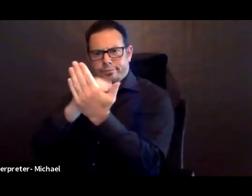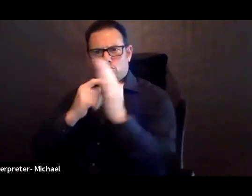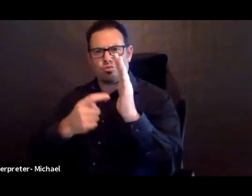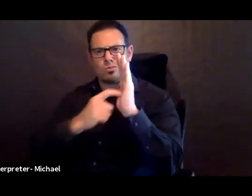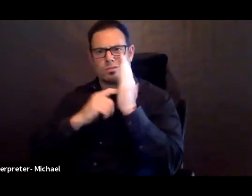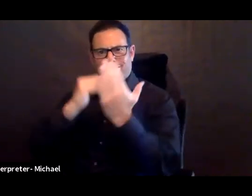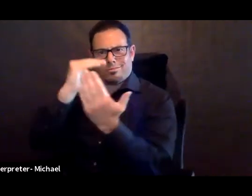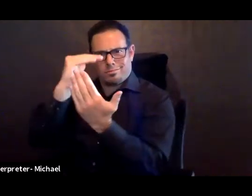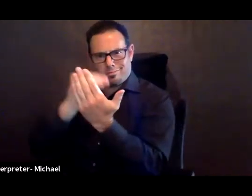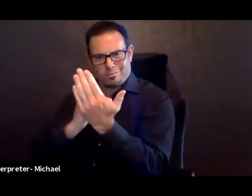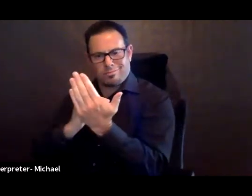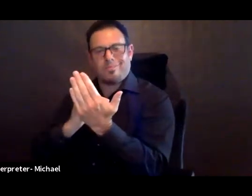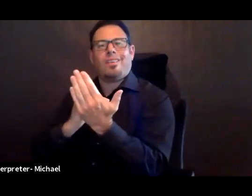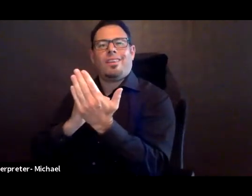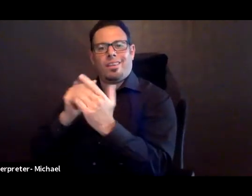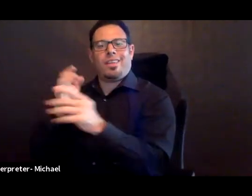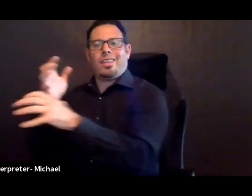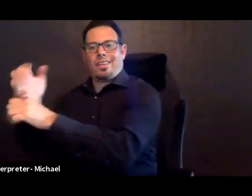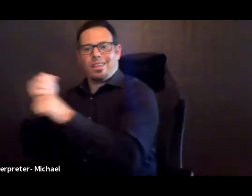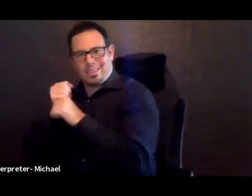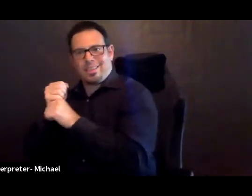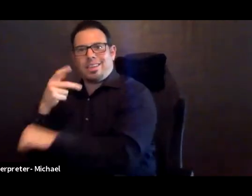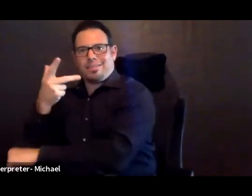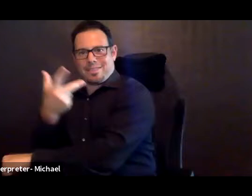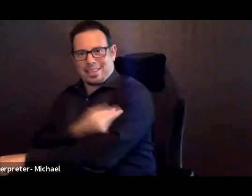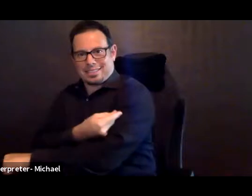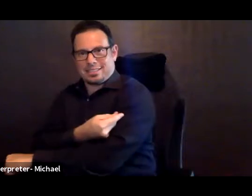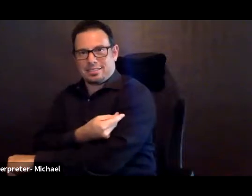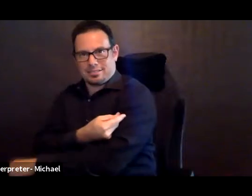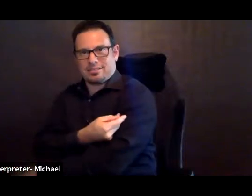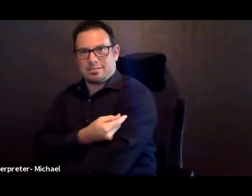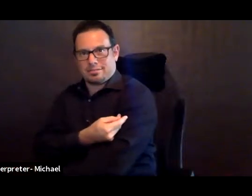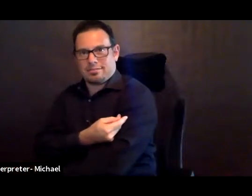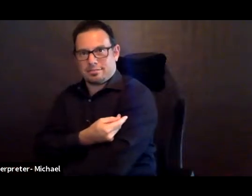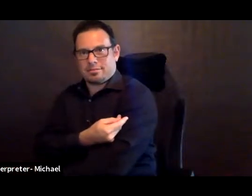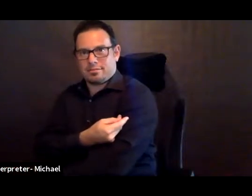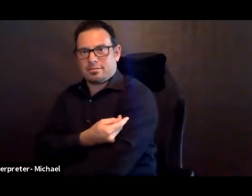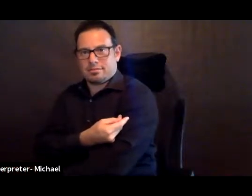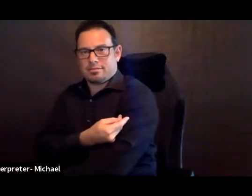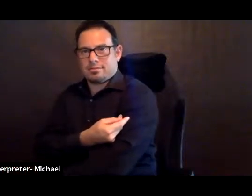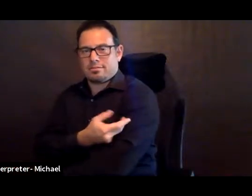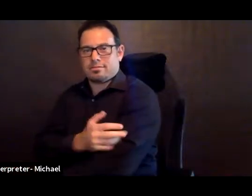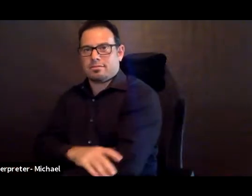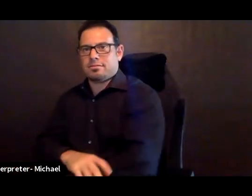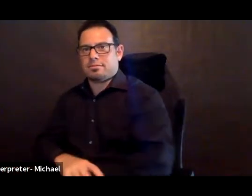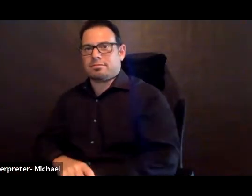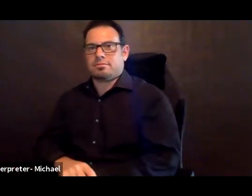Is it outside the realm of possibility that there might have to be some additional